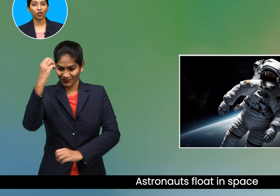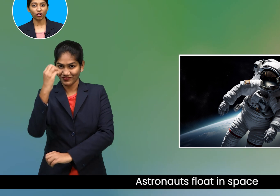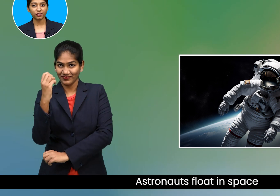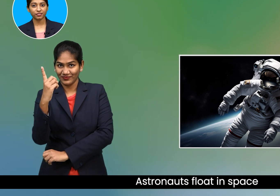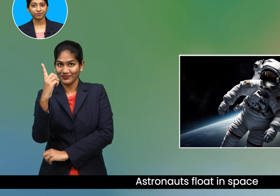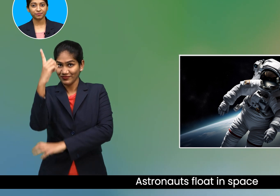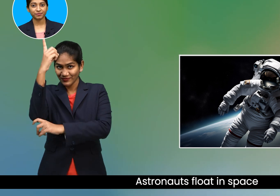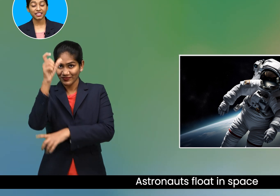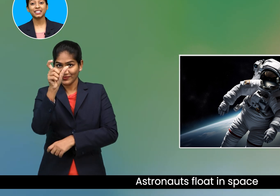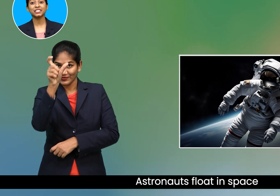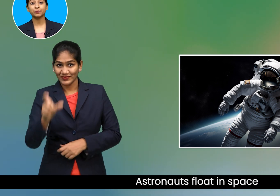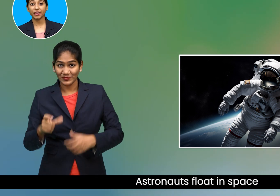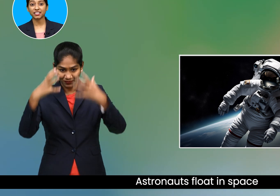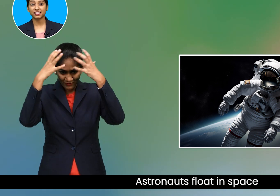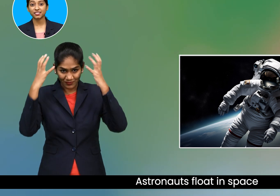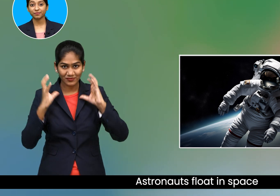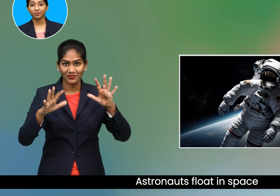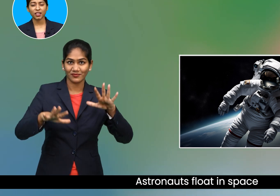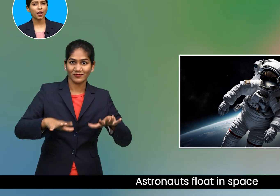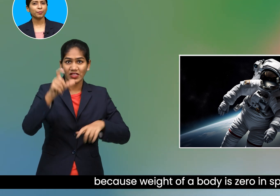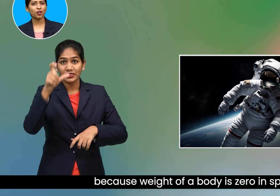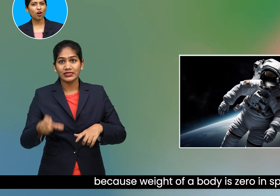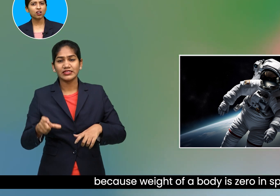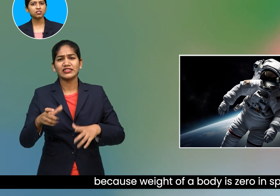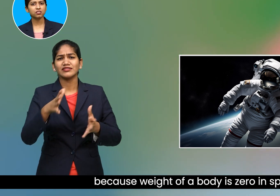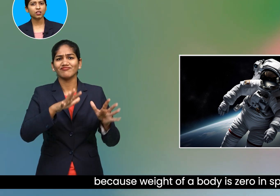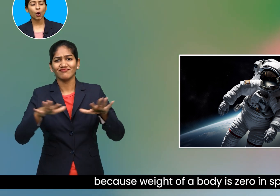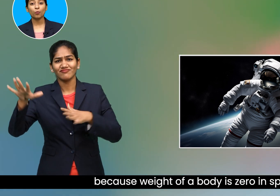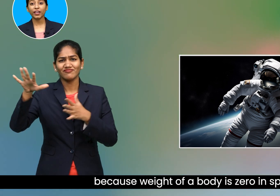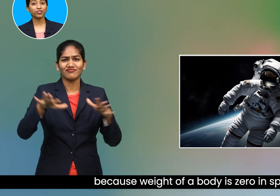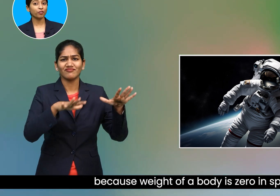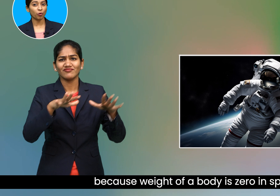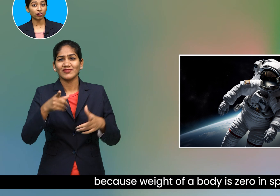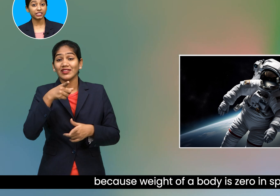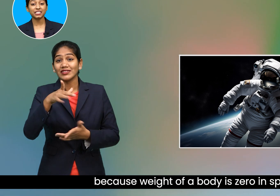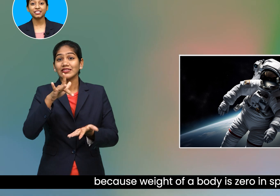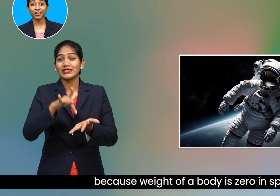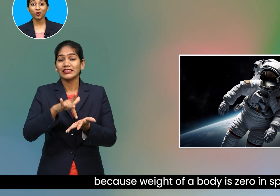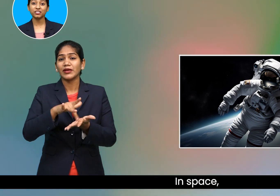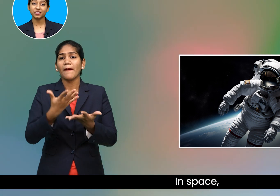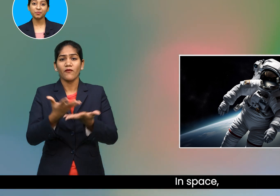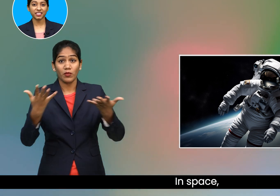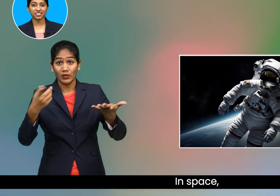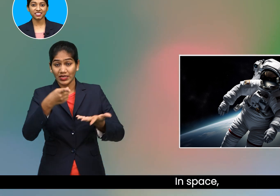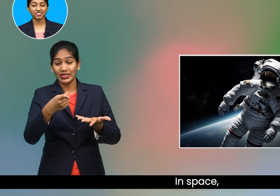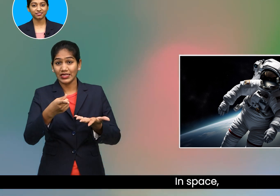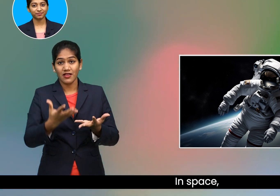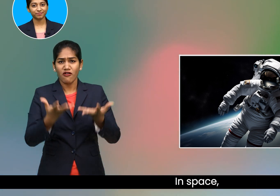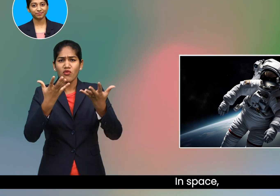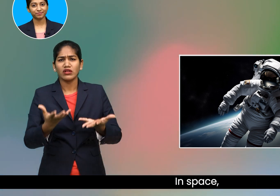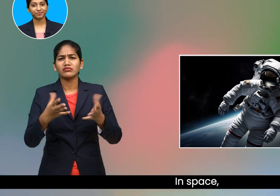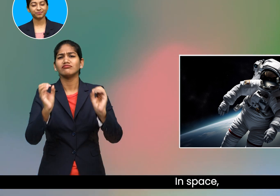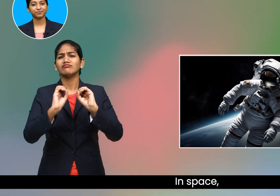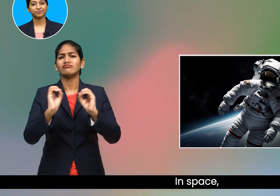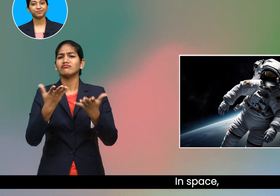Astronauts float in space because weight of a body is 0 in space.